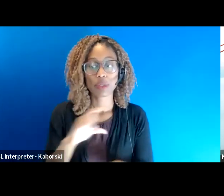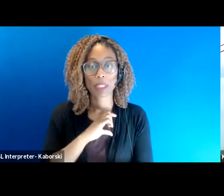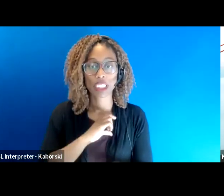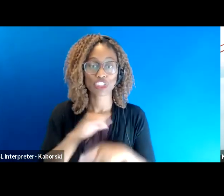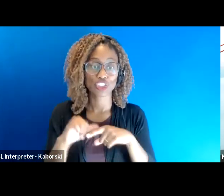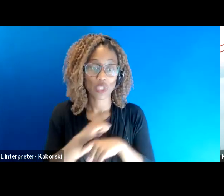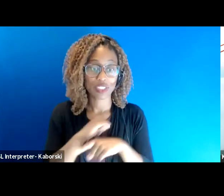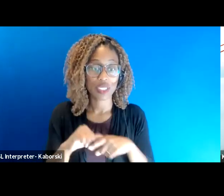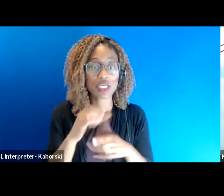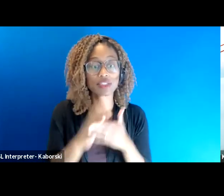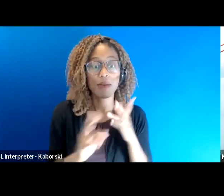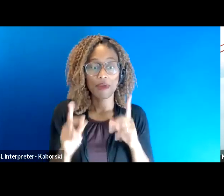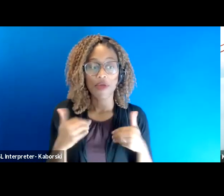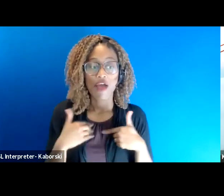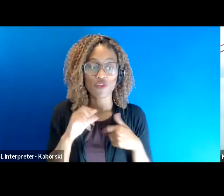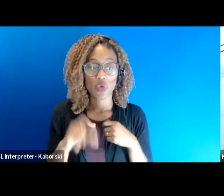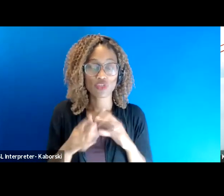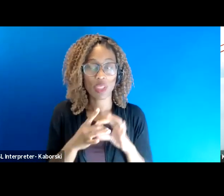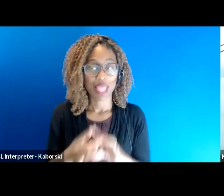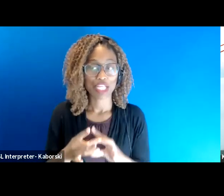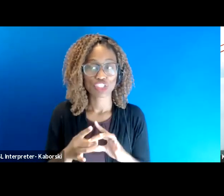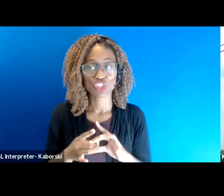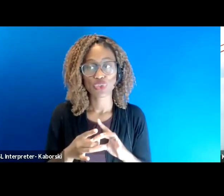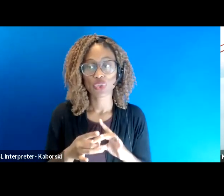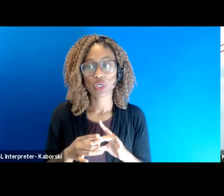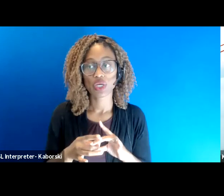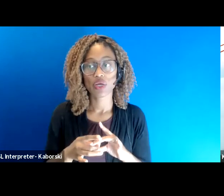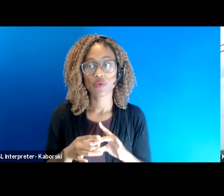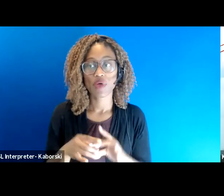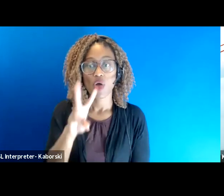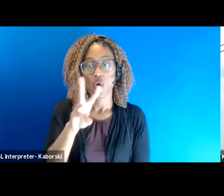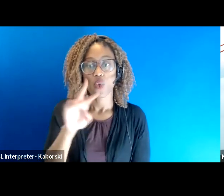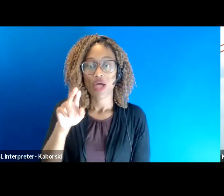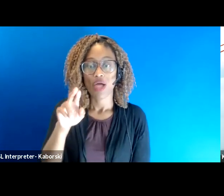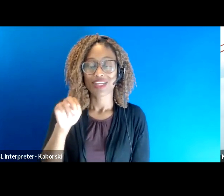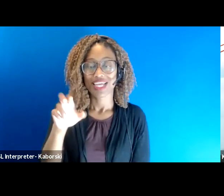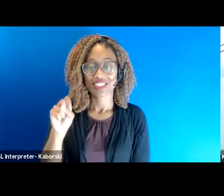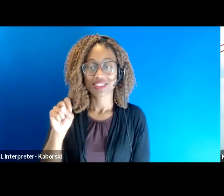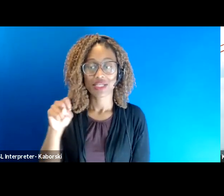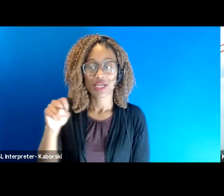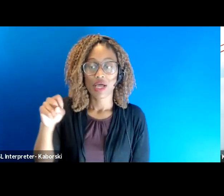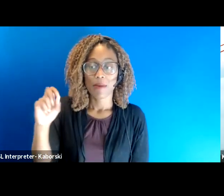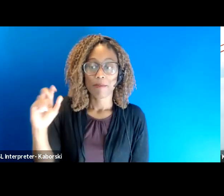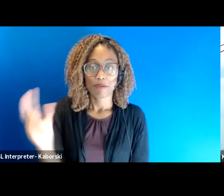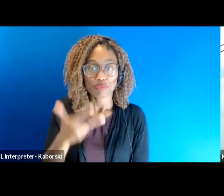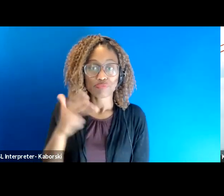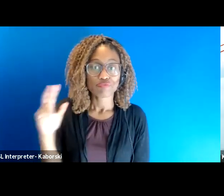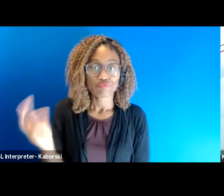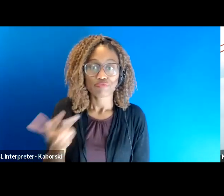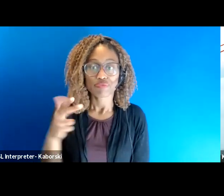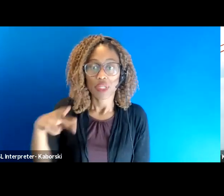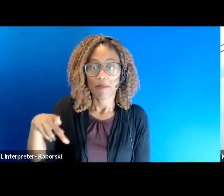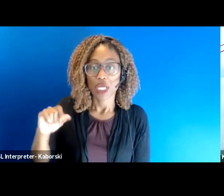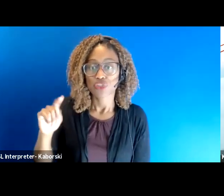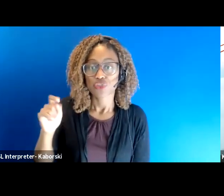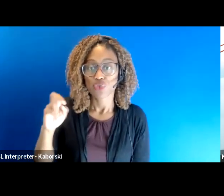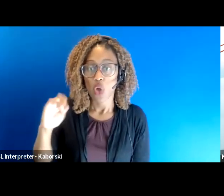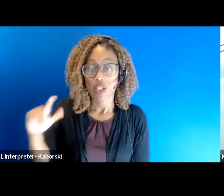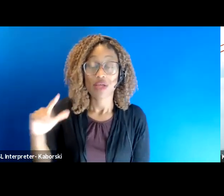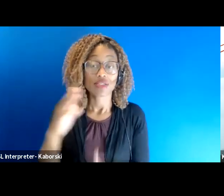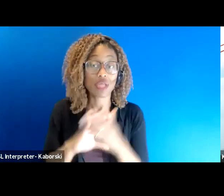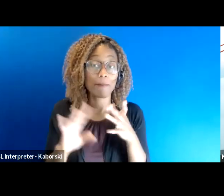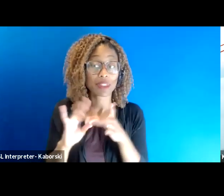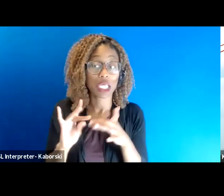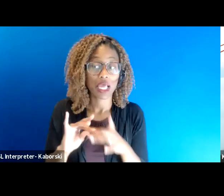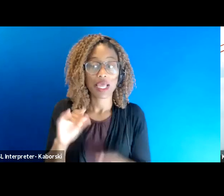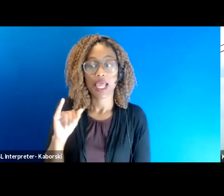people have asked some questions about wellness patrols. Some people have asked questions about implicit bias.